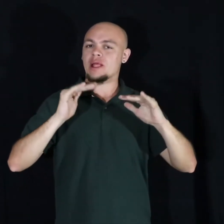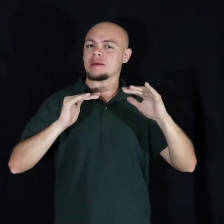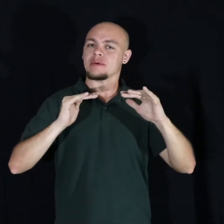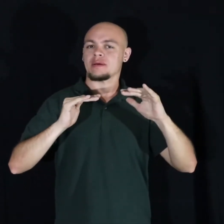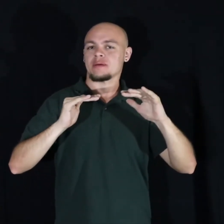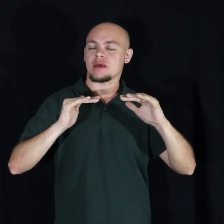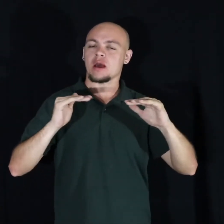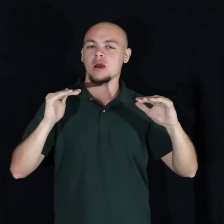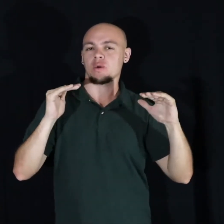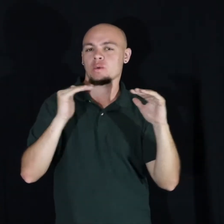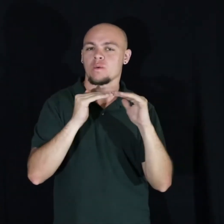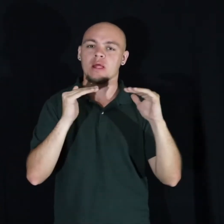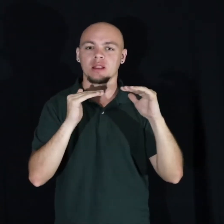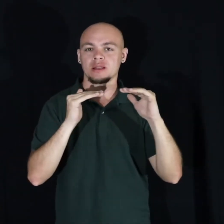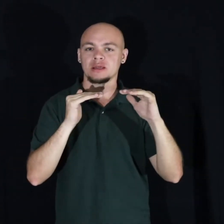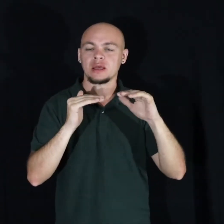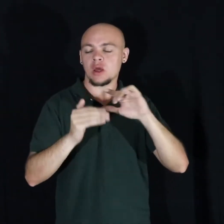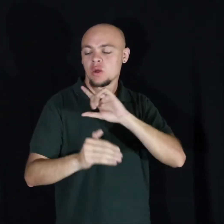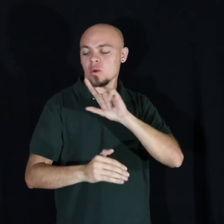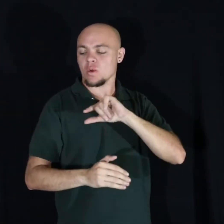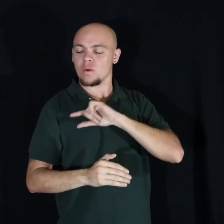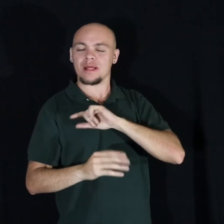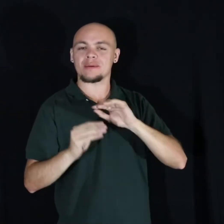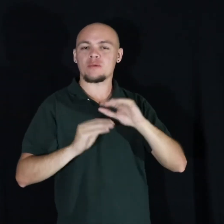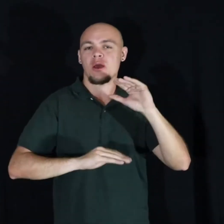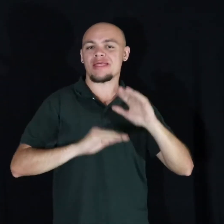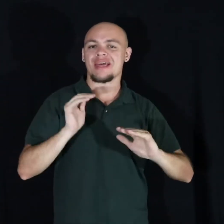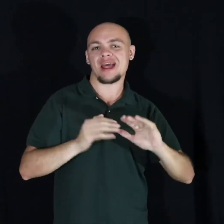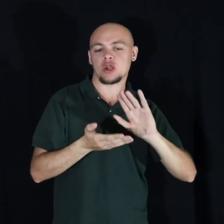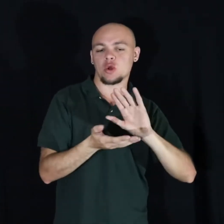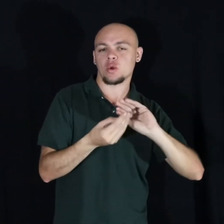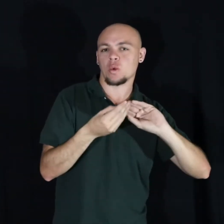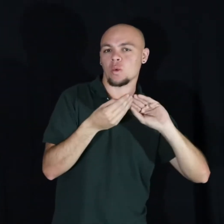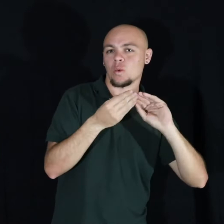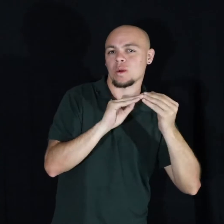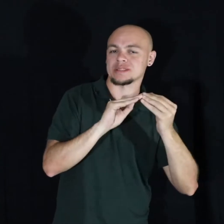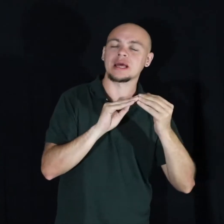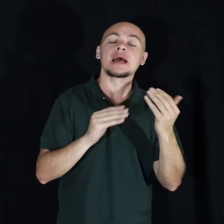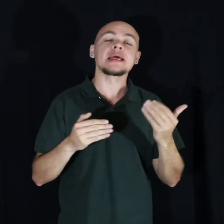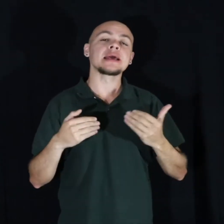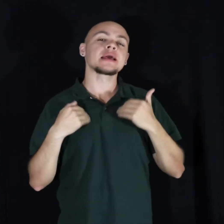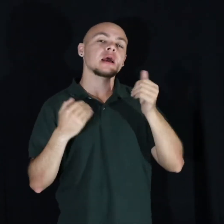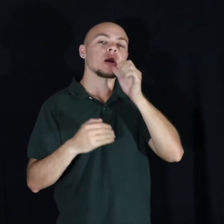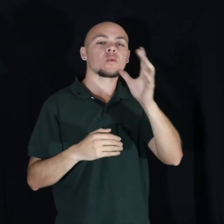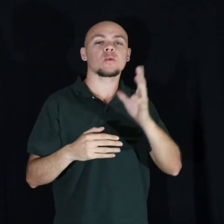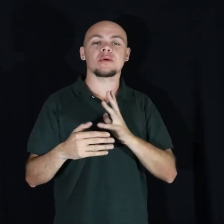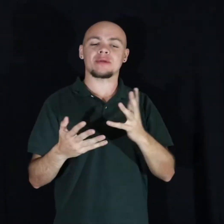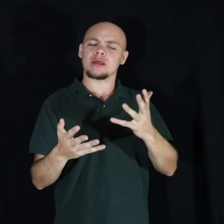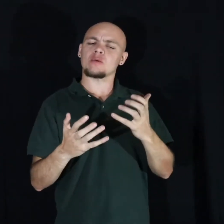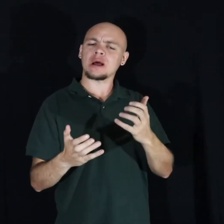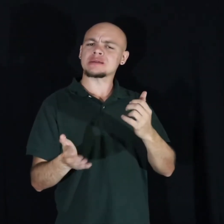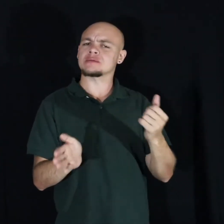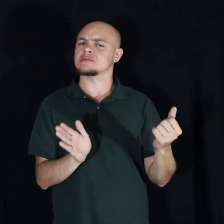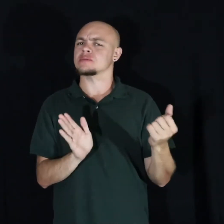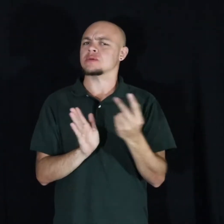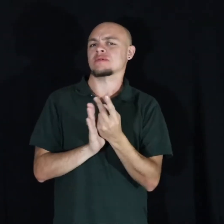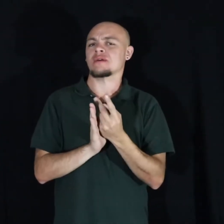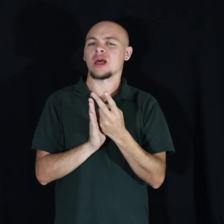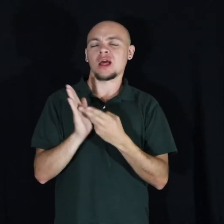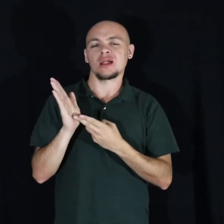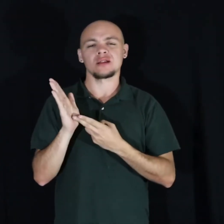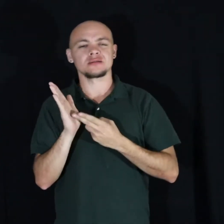quality over quantity. I am the young woman that seeks legitimacy and